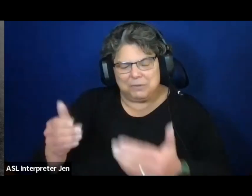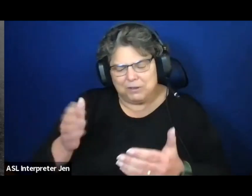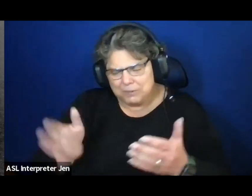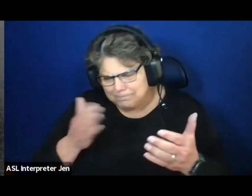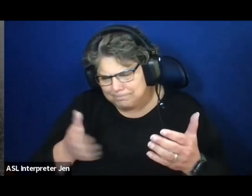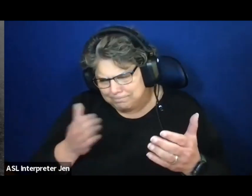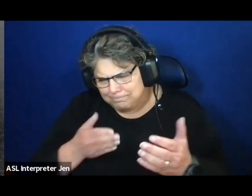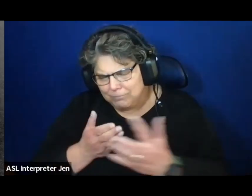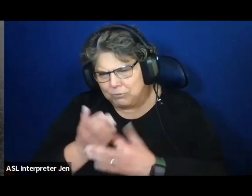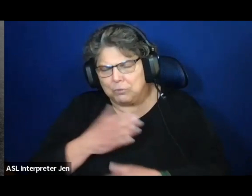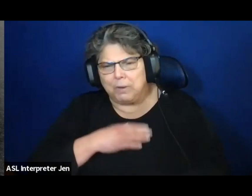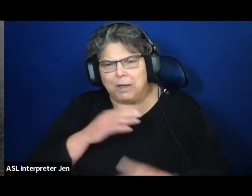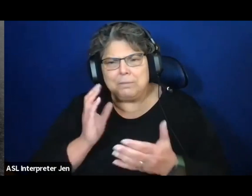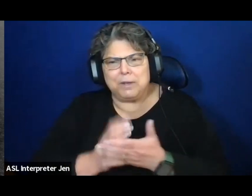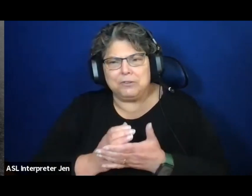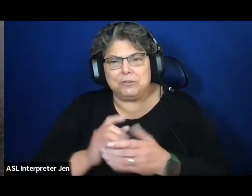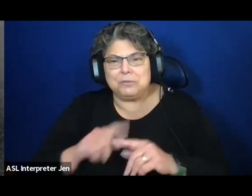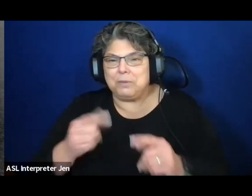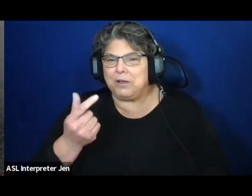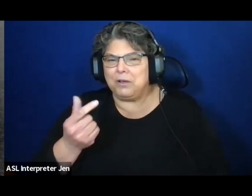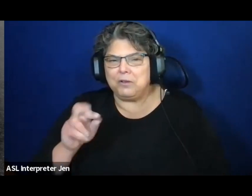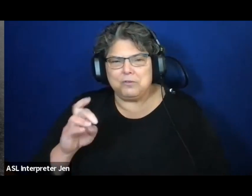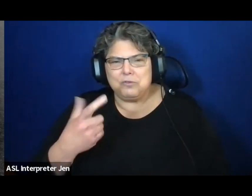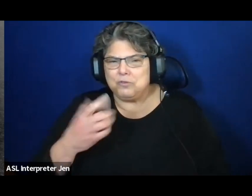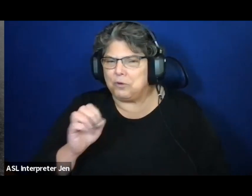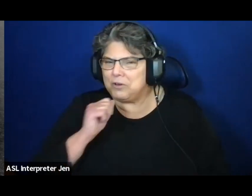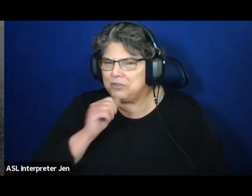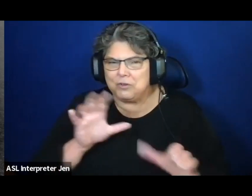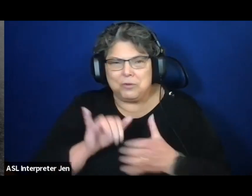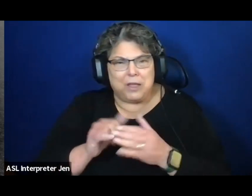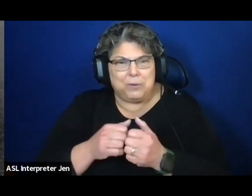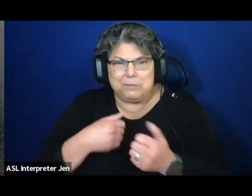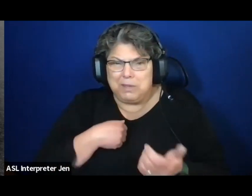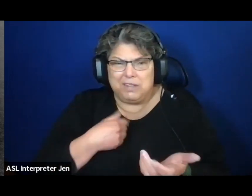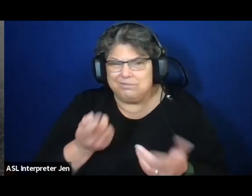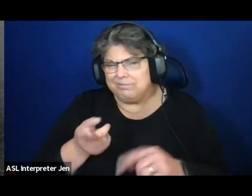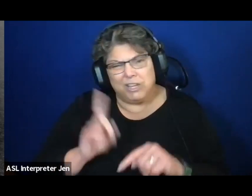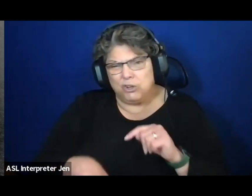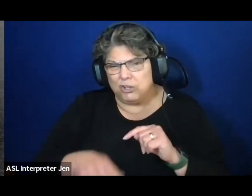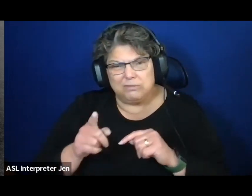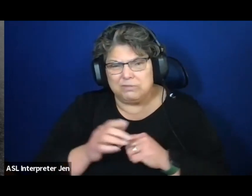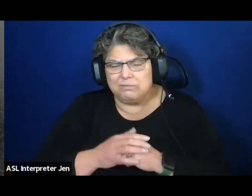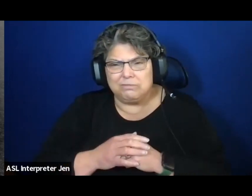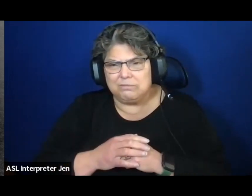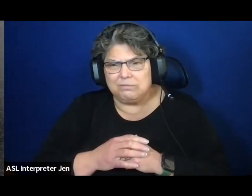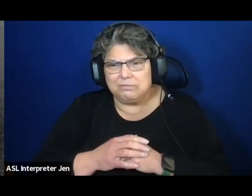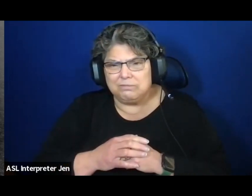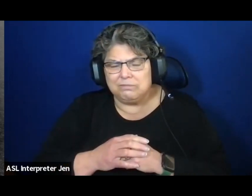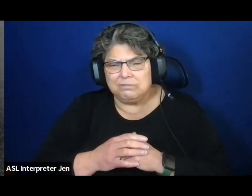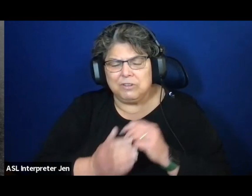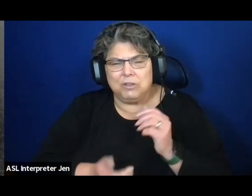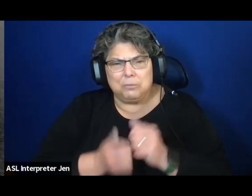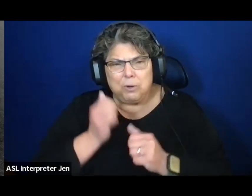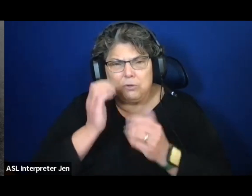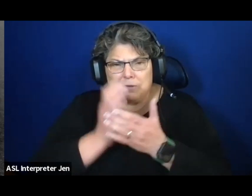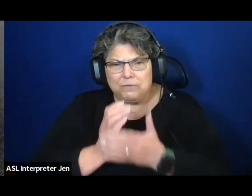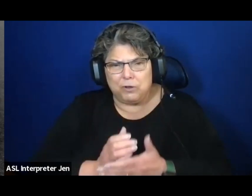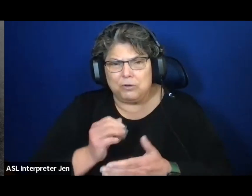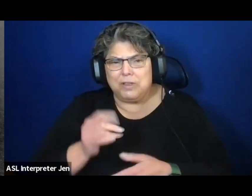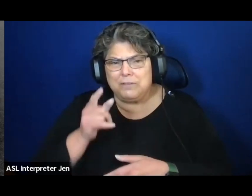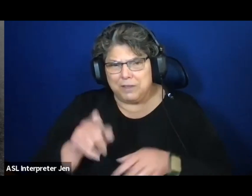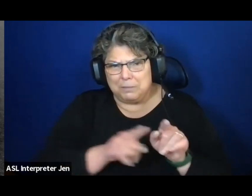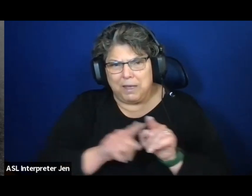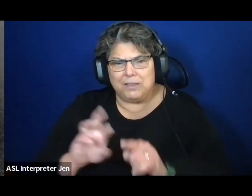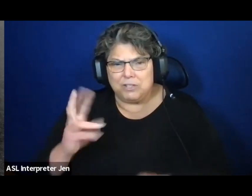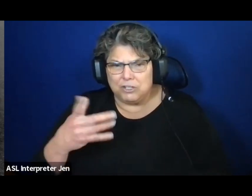it. But George didn't do that with me. He couldn't do that with me because most of the photos of George's